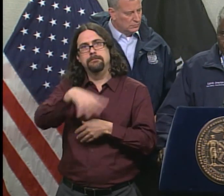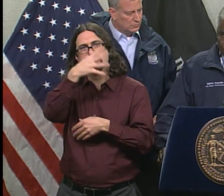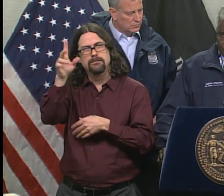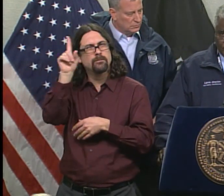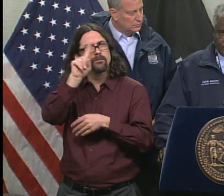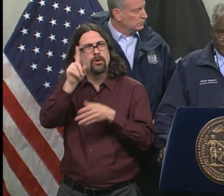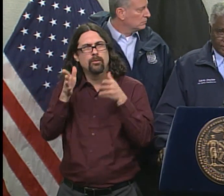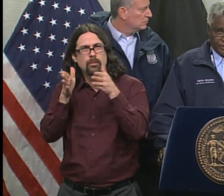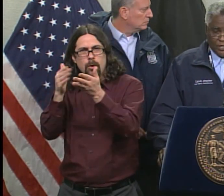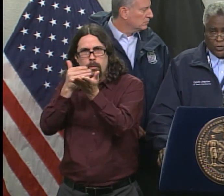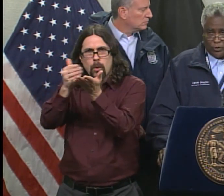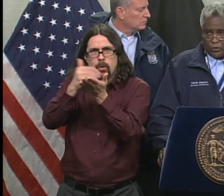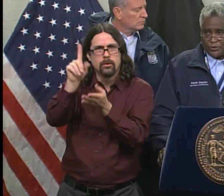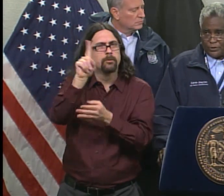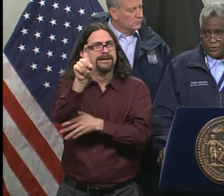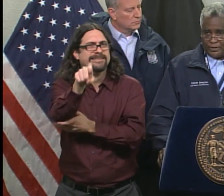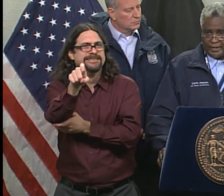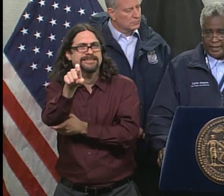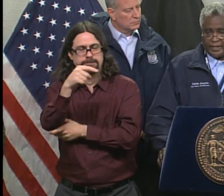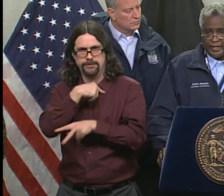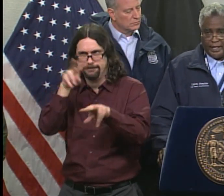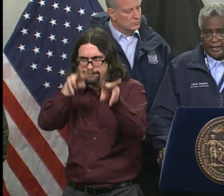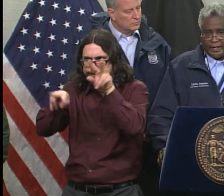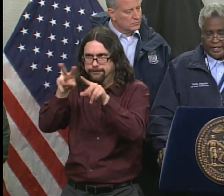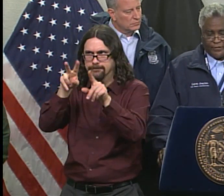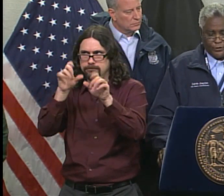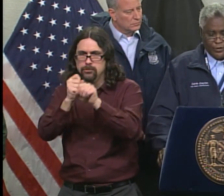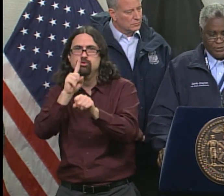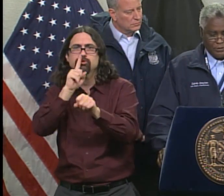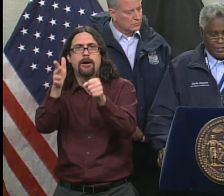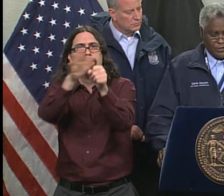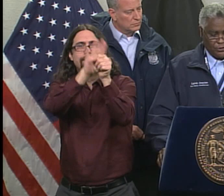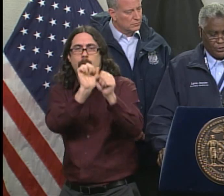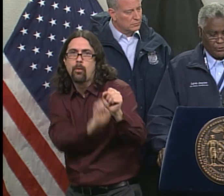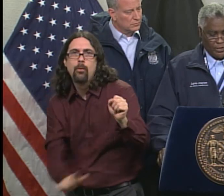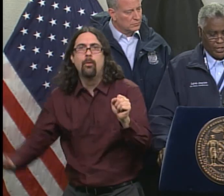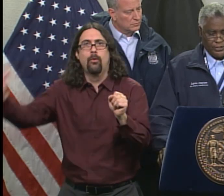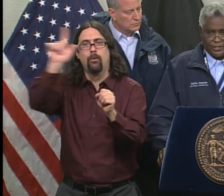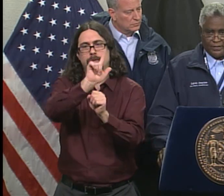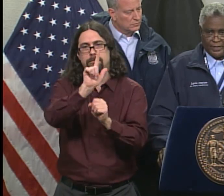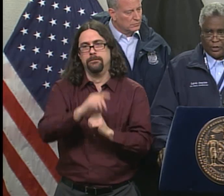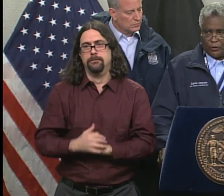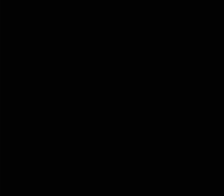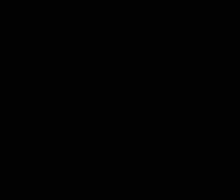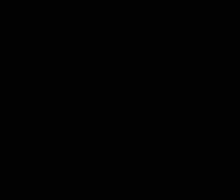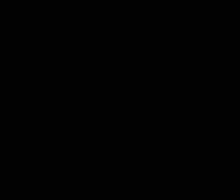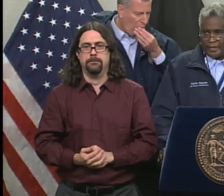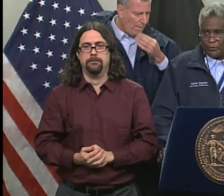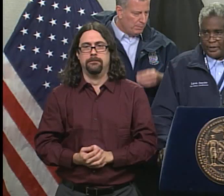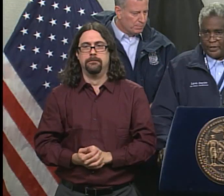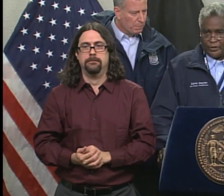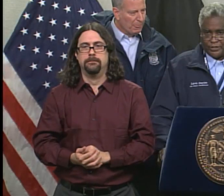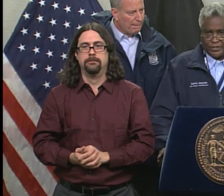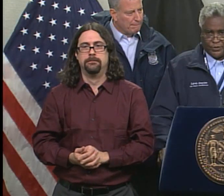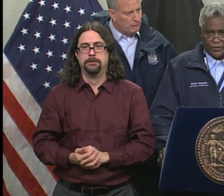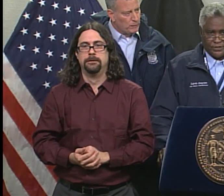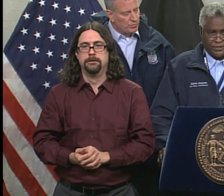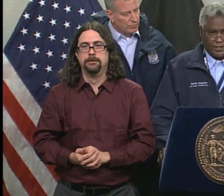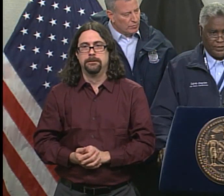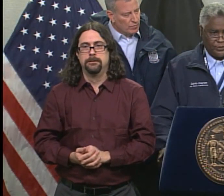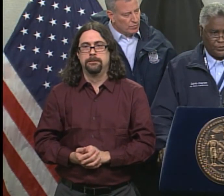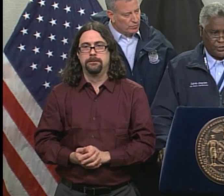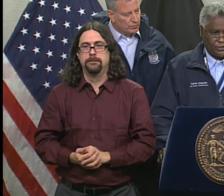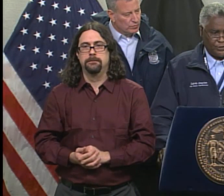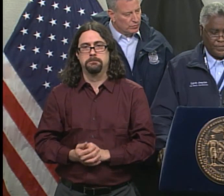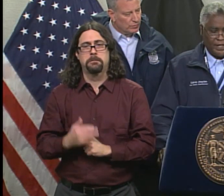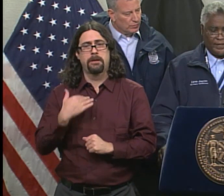City service volunteers who are also doing that. If you do have some issues regarding shoveling, call 311 and we'll get New York City services out